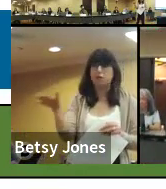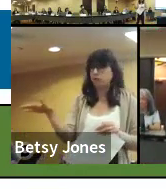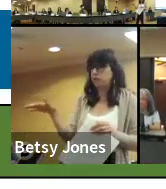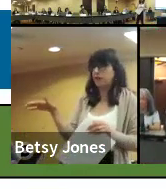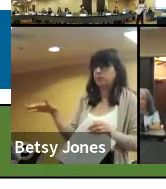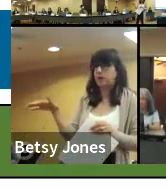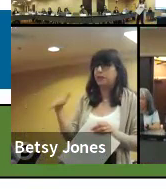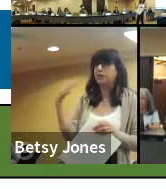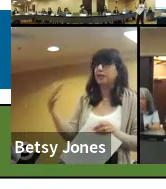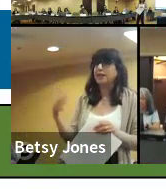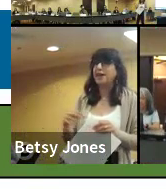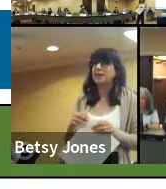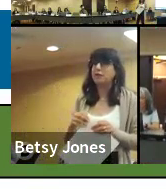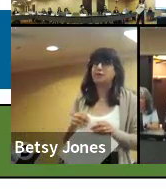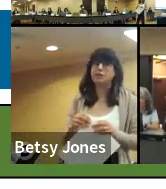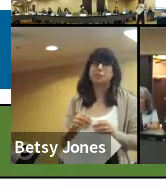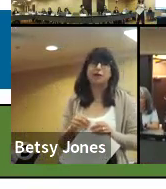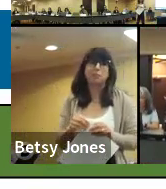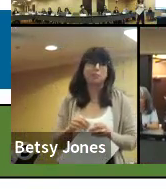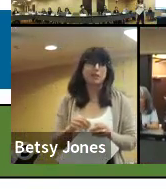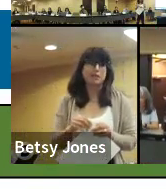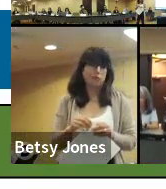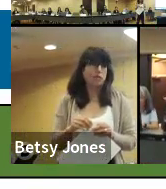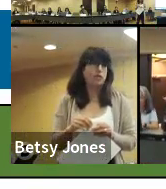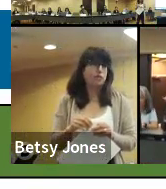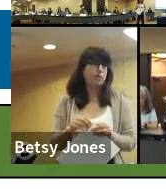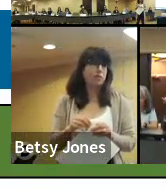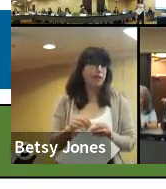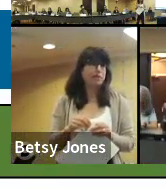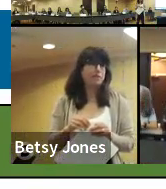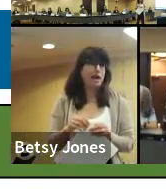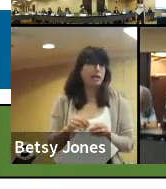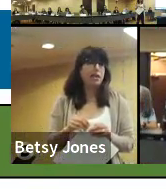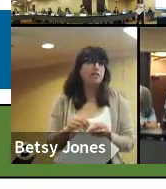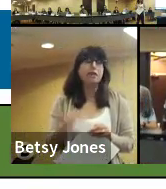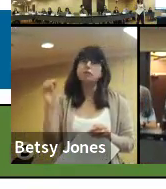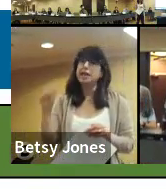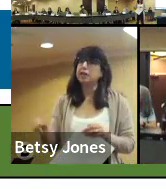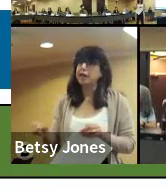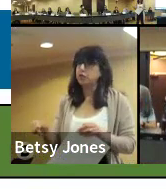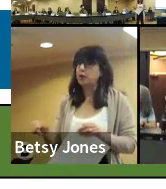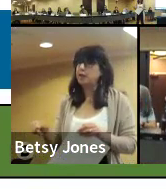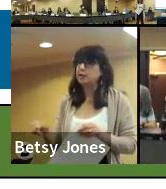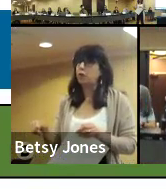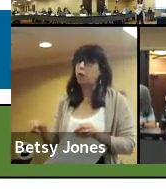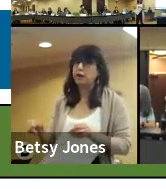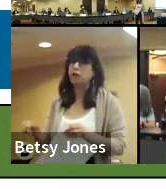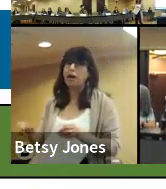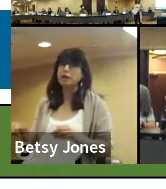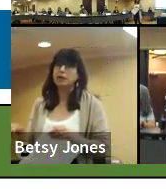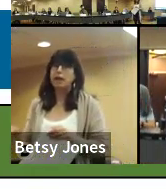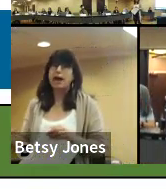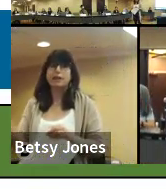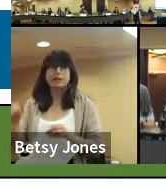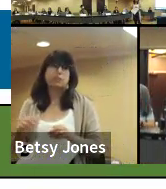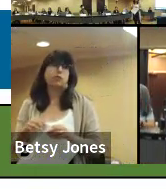ones, as you know, for the expert panel. And then we'll have some questions from you at the end of that. Then we'll take a lunch break until 1